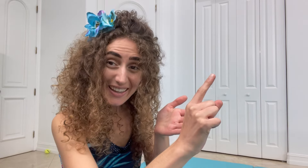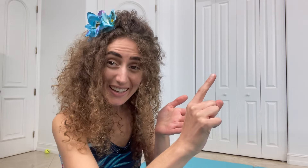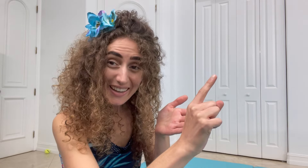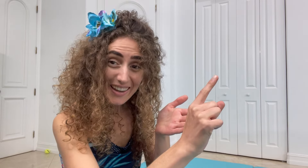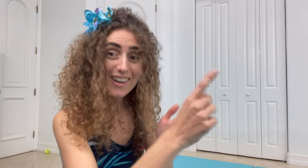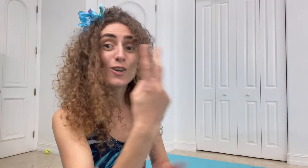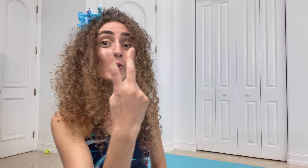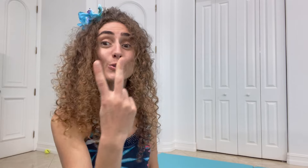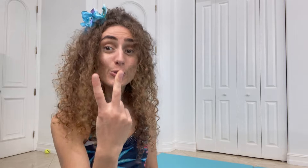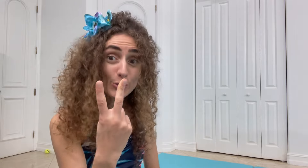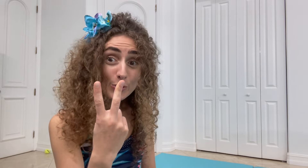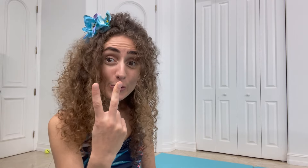1 week.